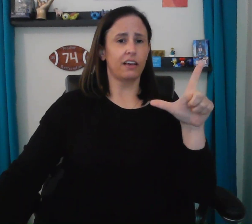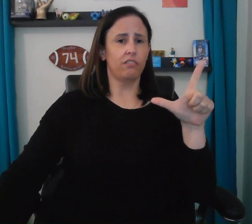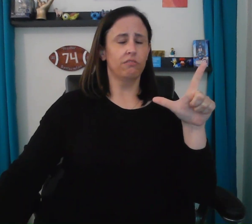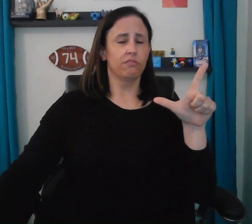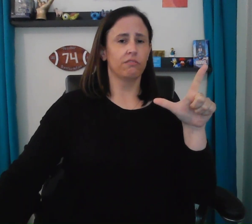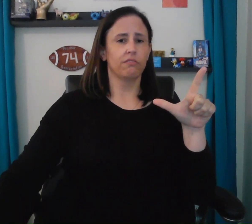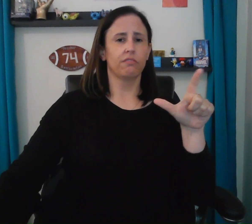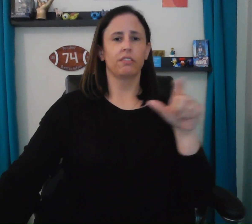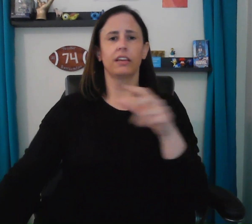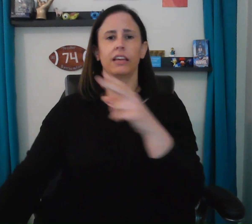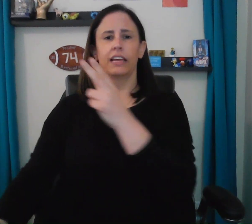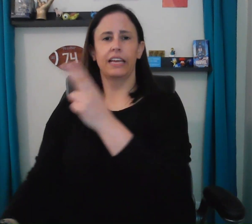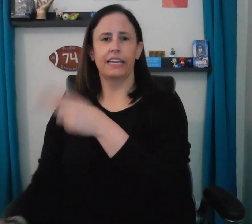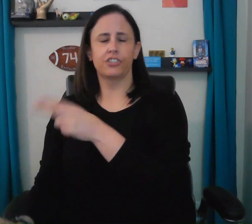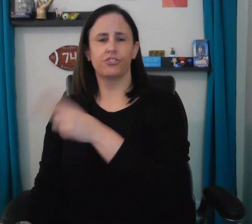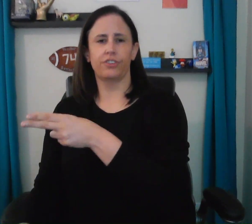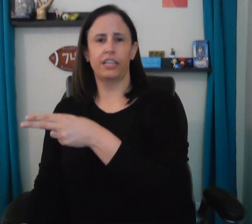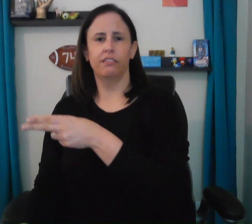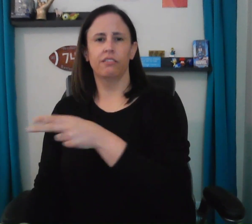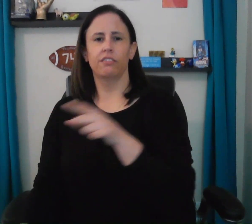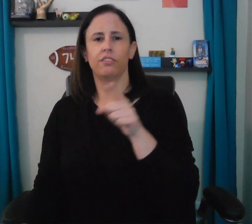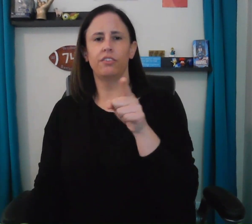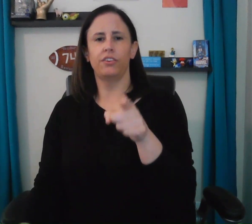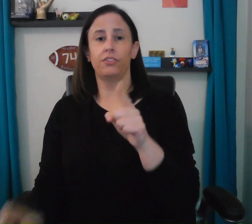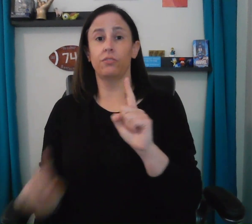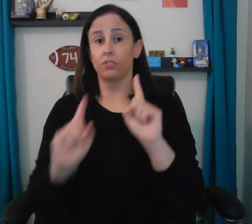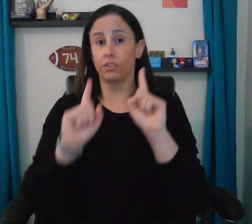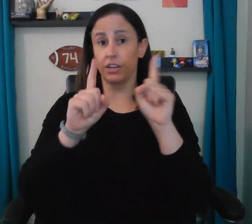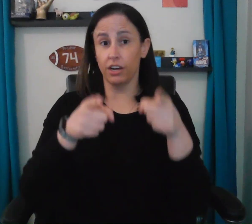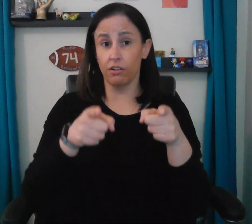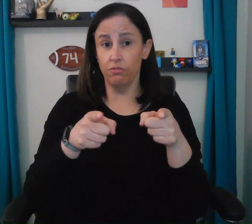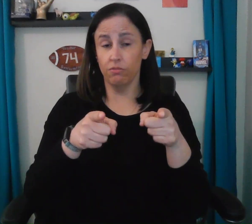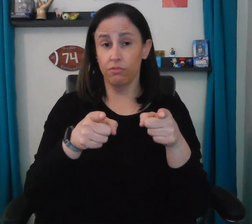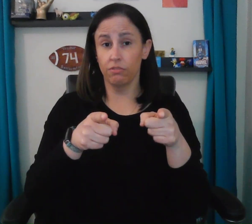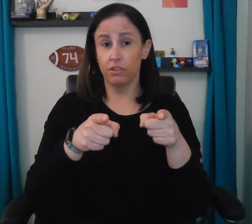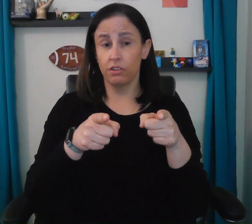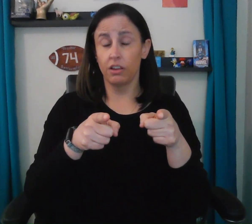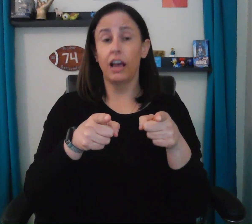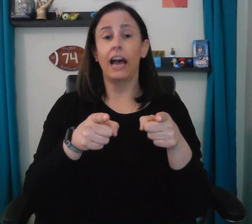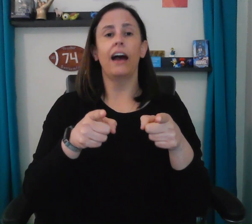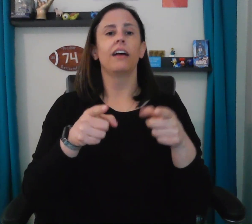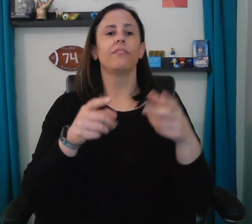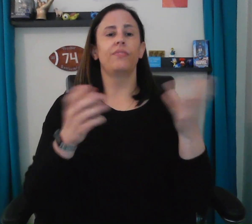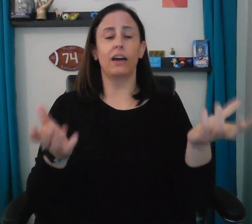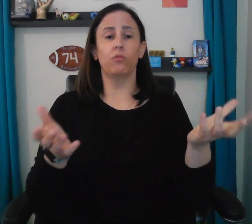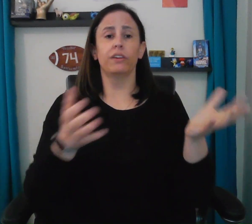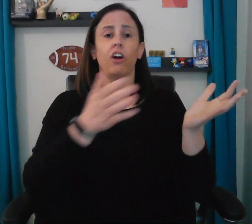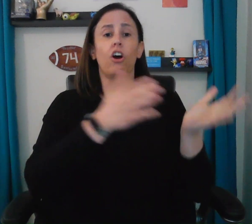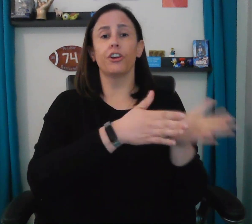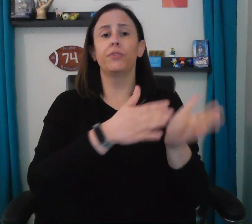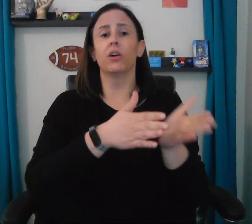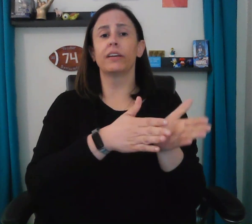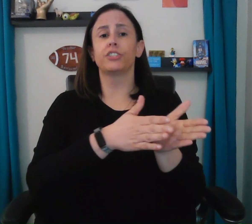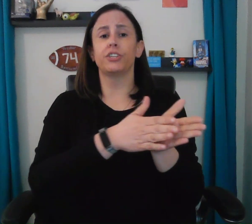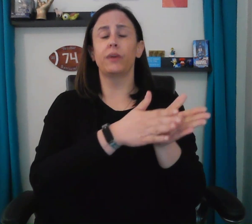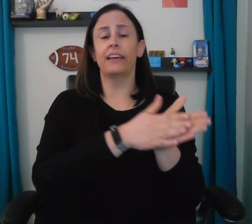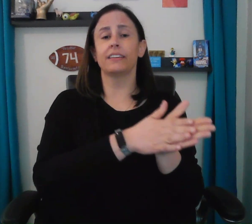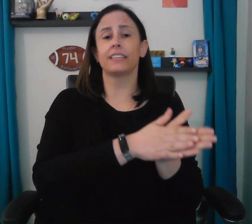ASL, history, you go. That one, are you going to